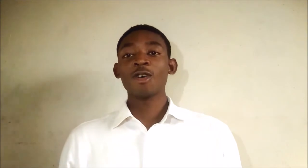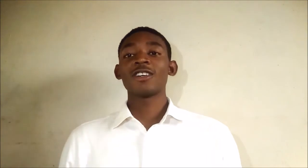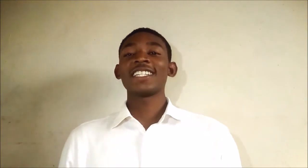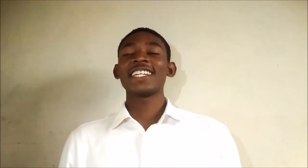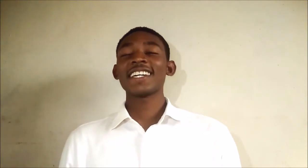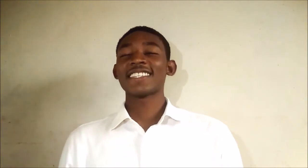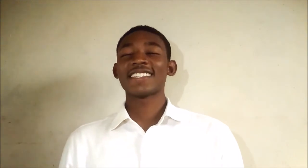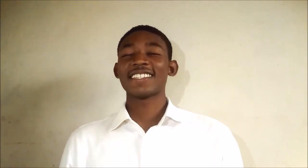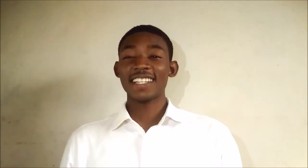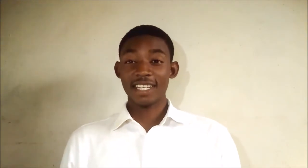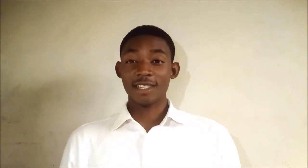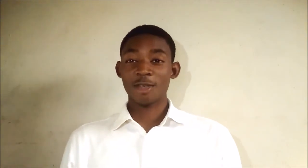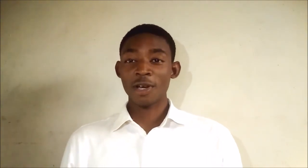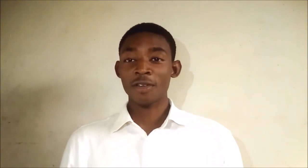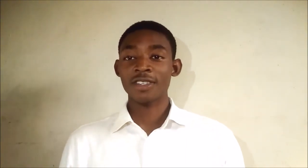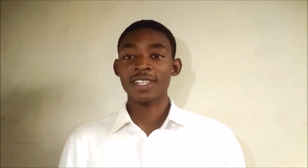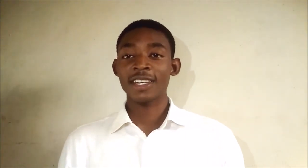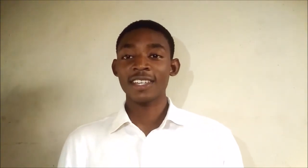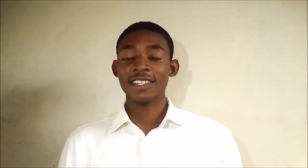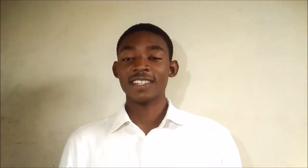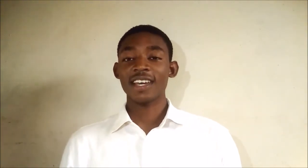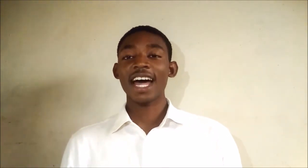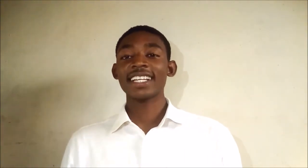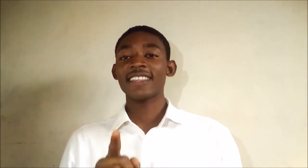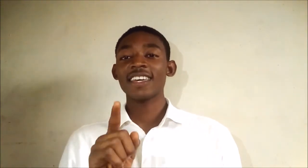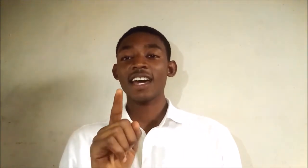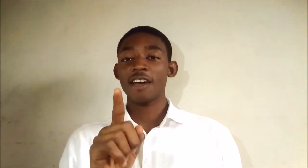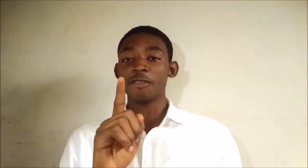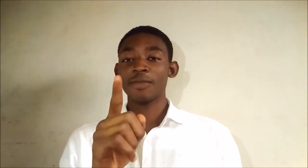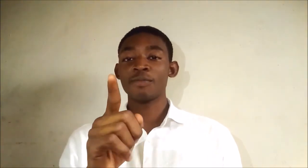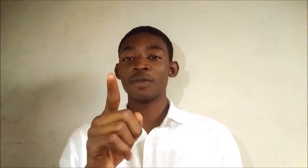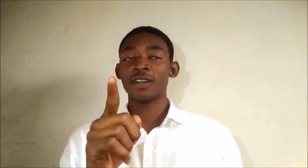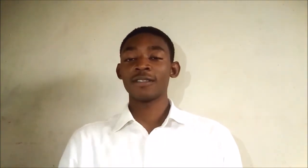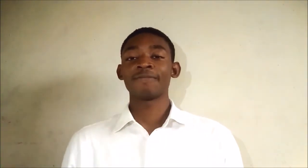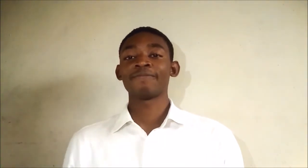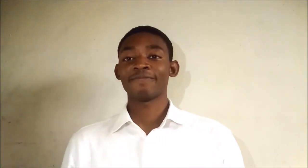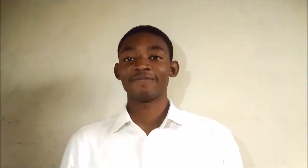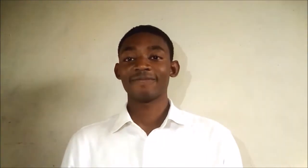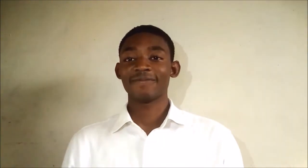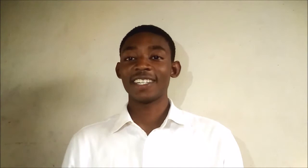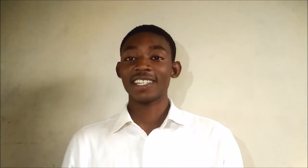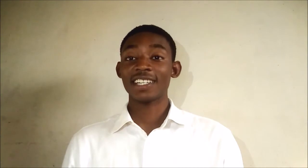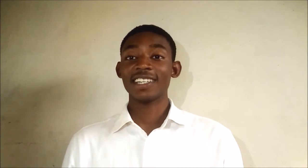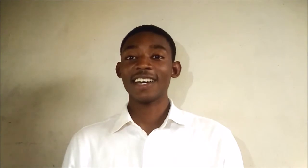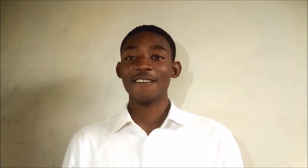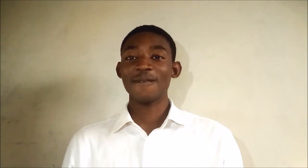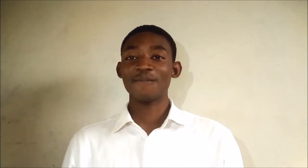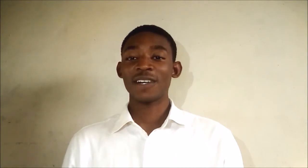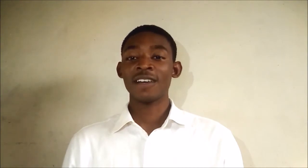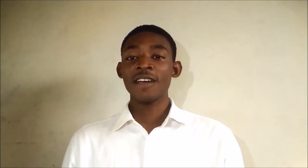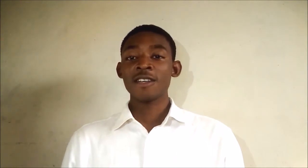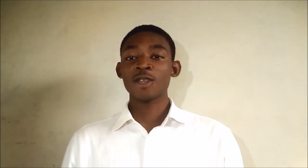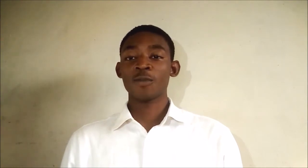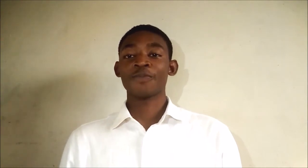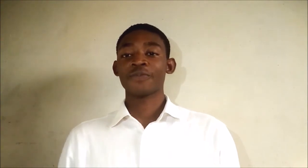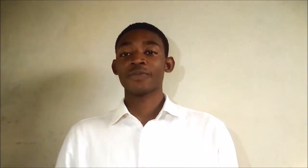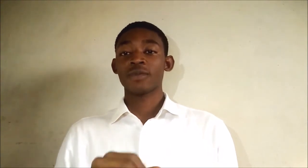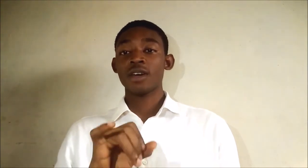the next sentence we're gonna sign is I think I remember. Yes, I think I remember. So